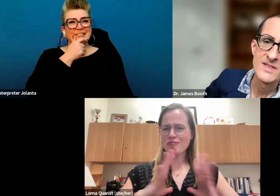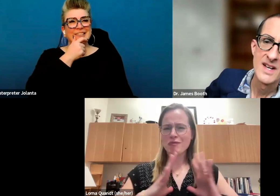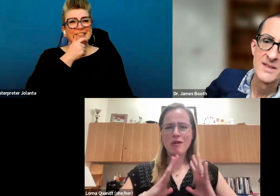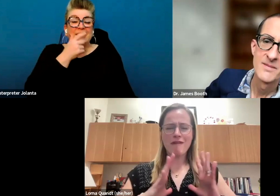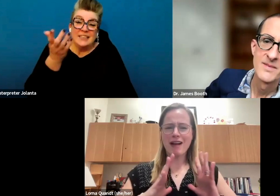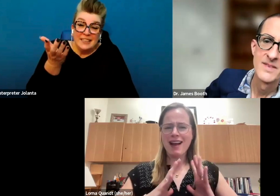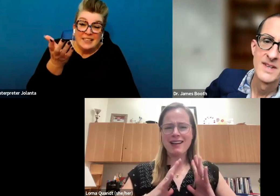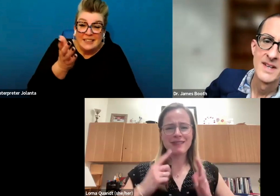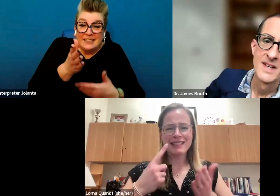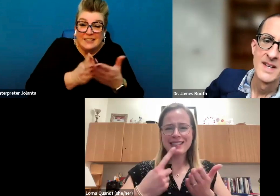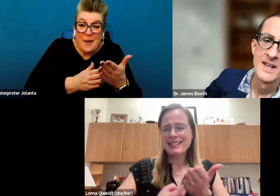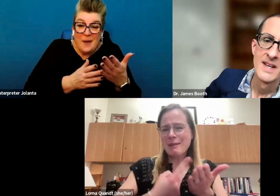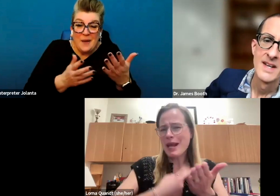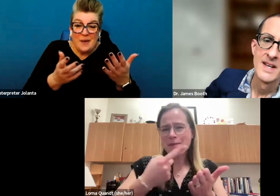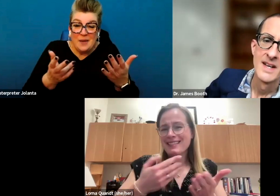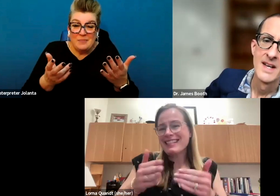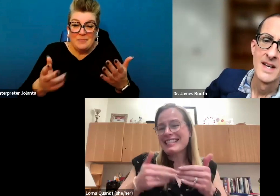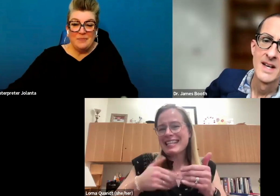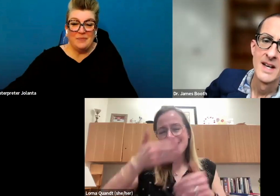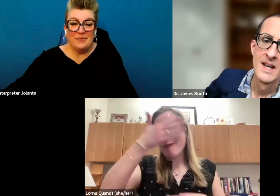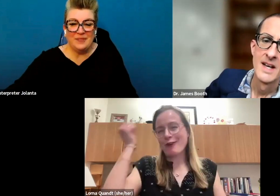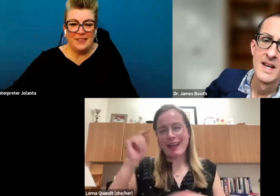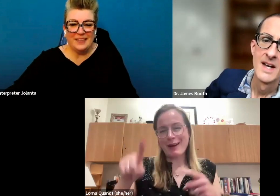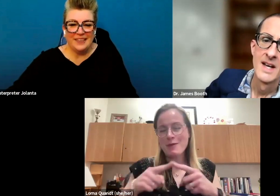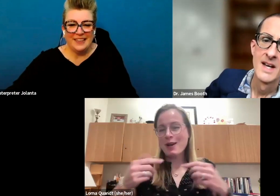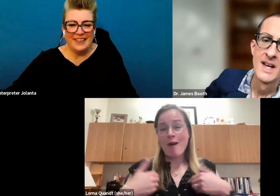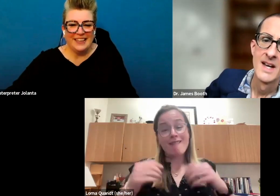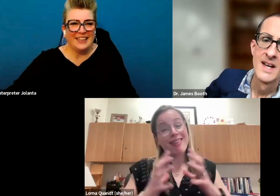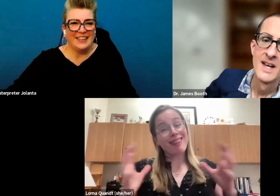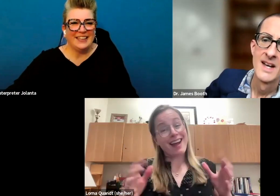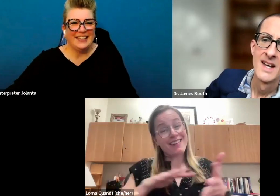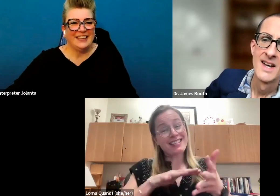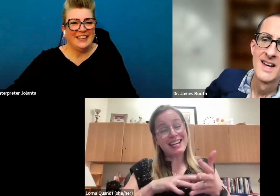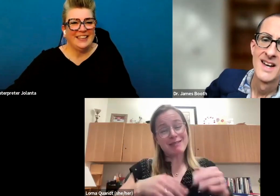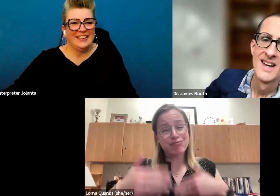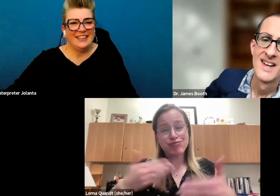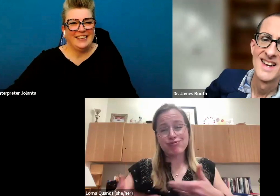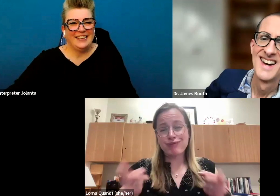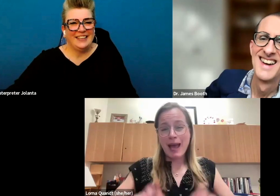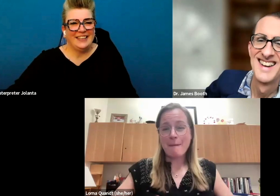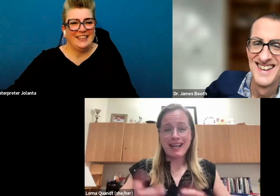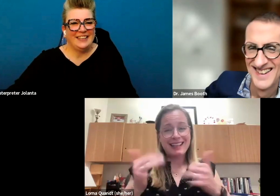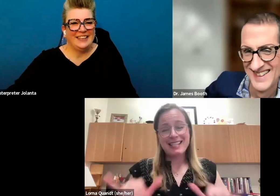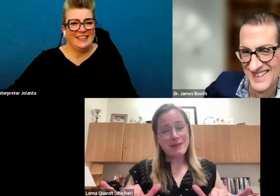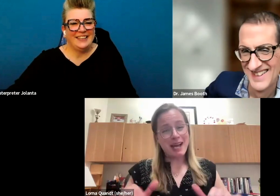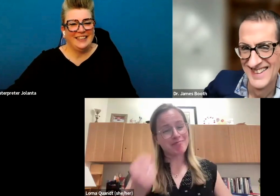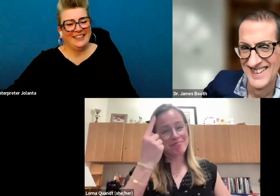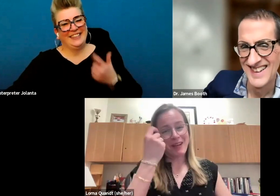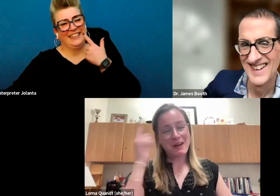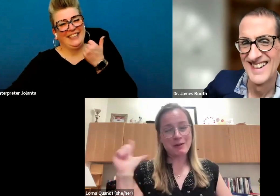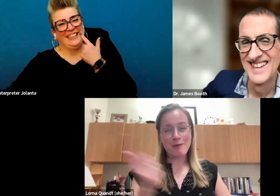So there's some, That's fine. Sometimes, it's easy to forget when you've got a lot of yeah, studies going